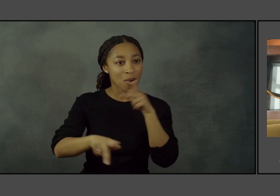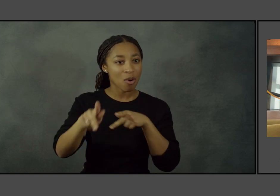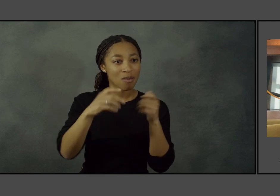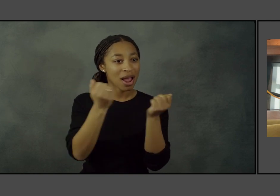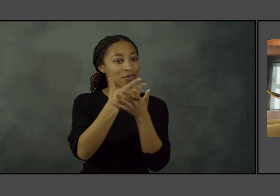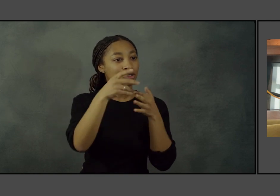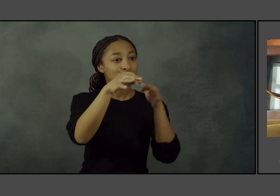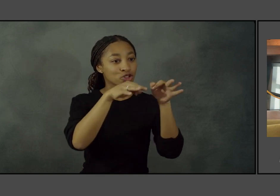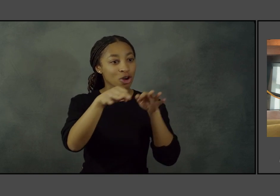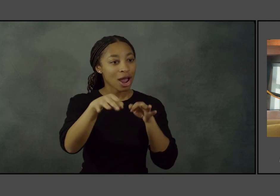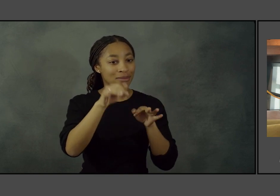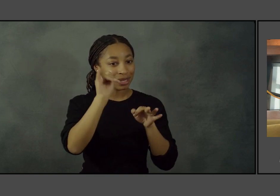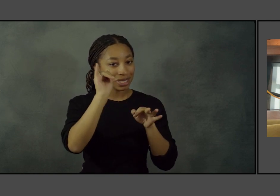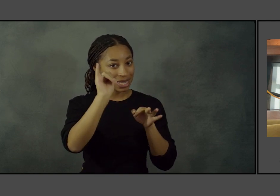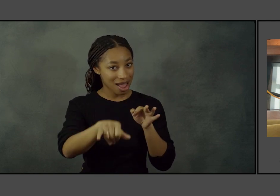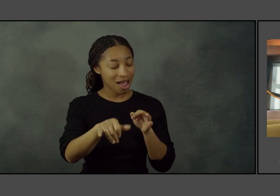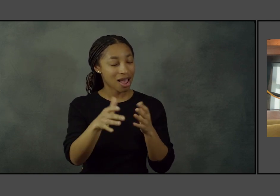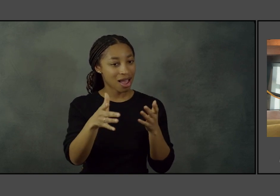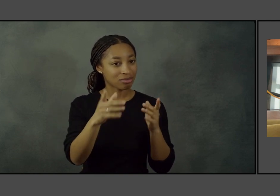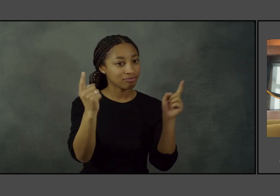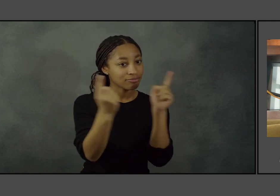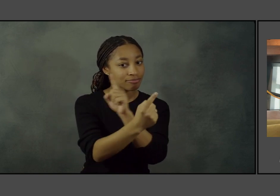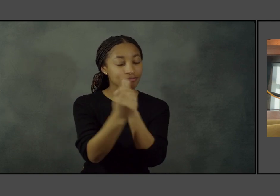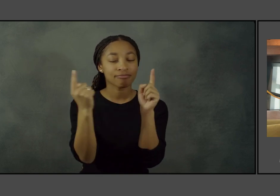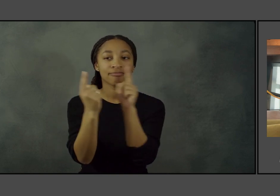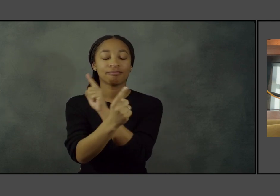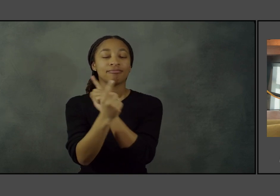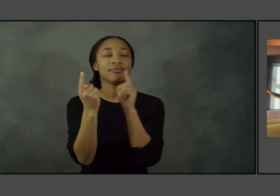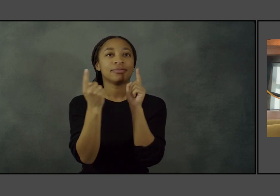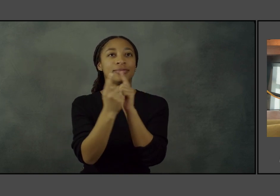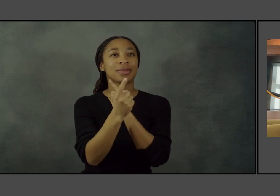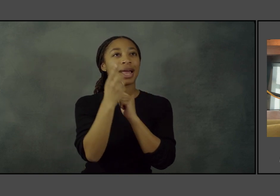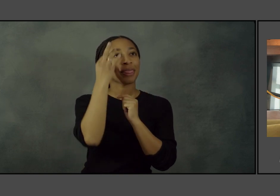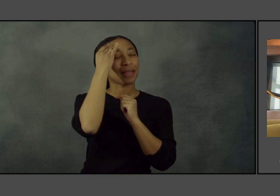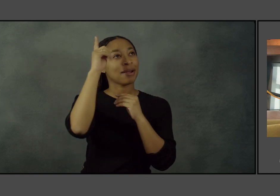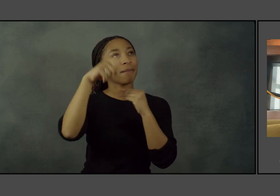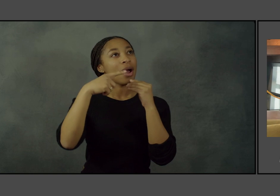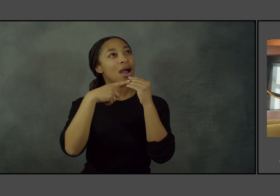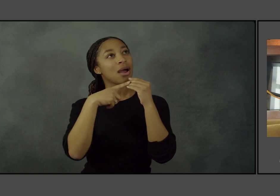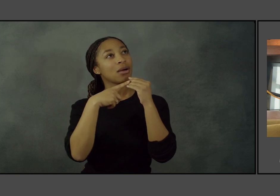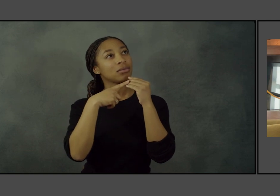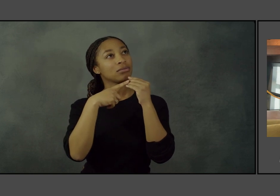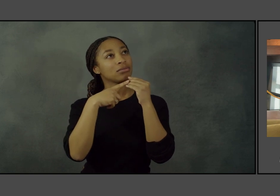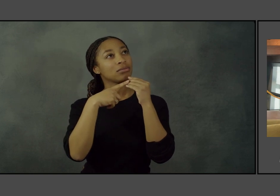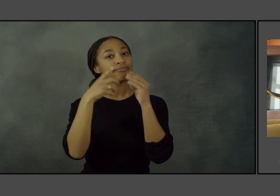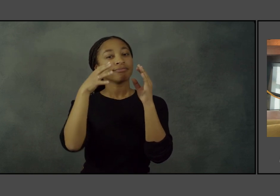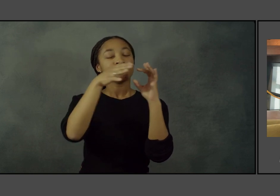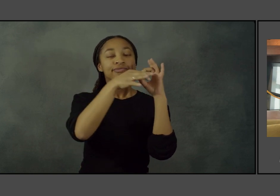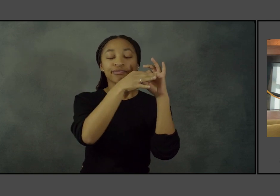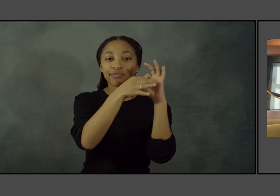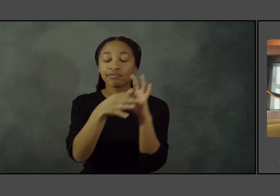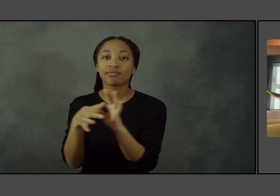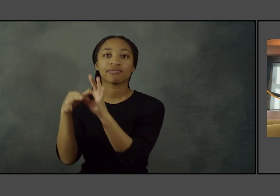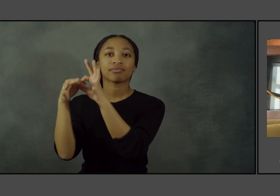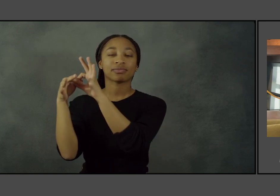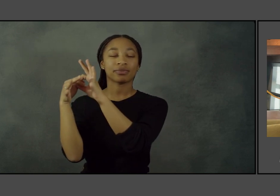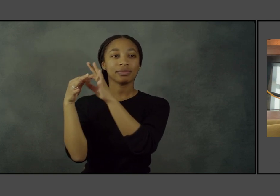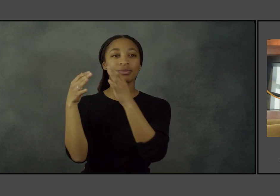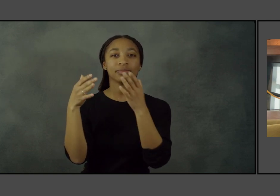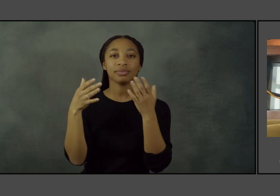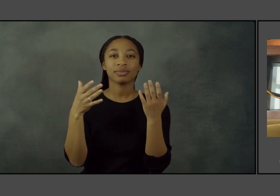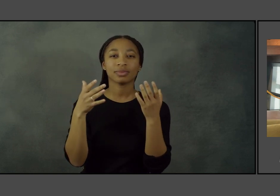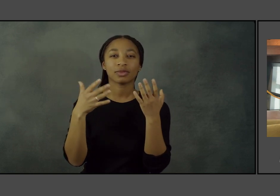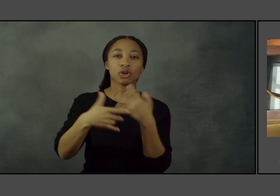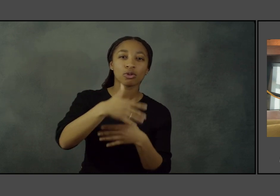think about Mm, the encounters and the intermingling and the course socially, politically,